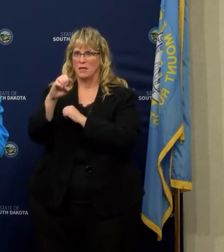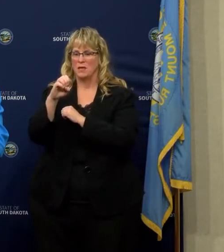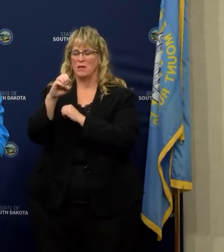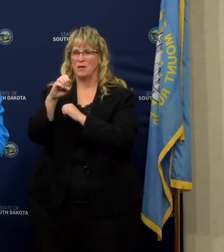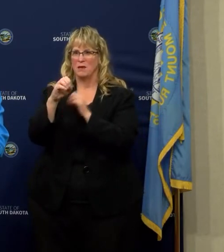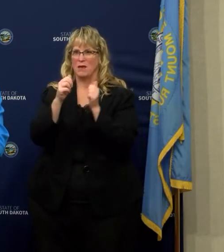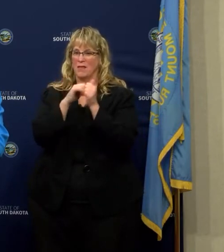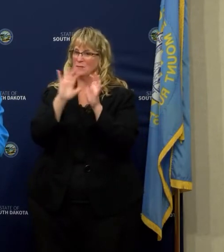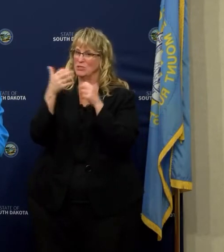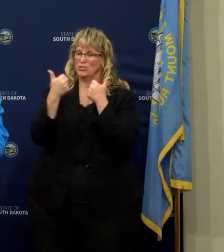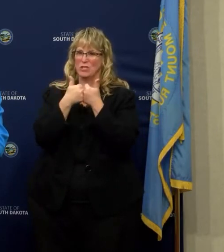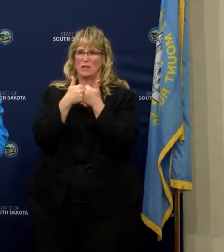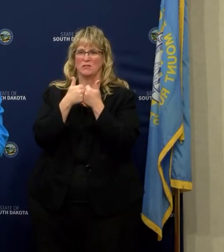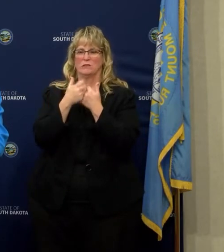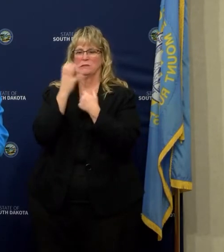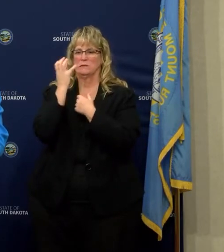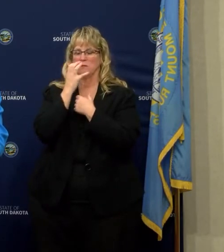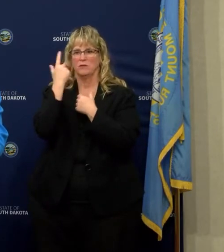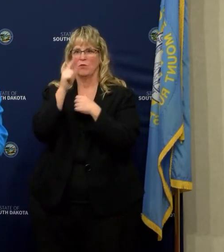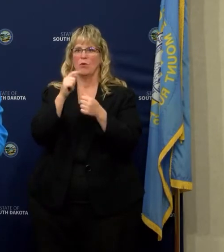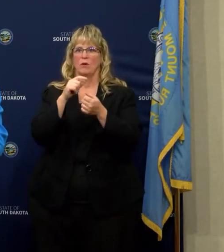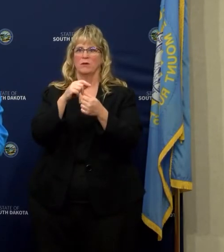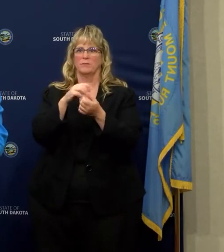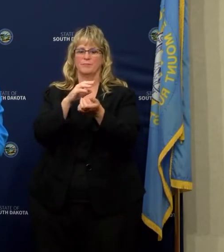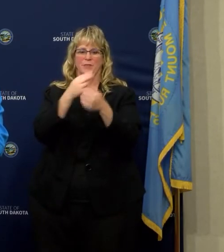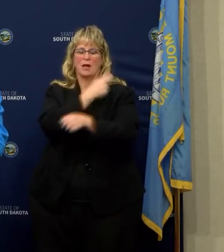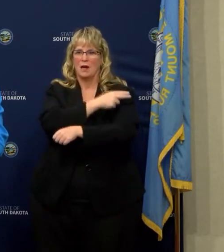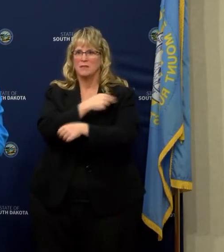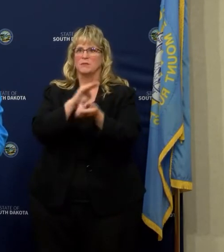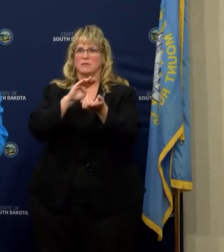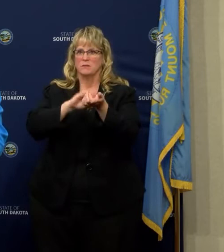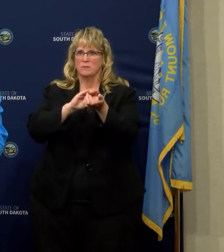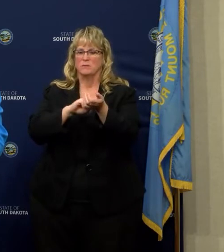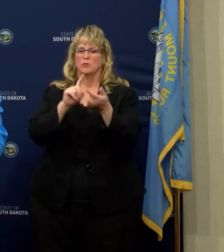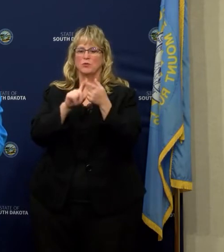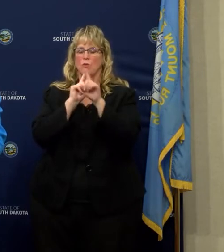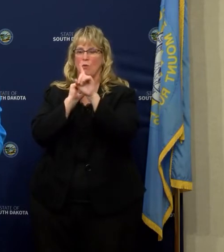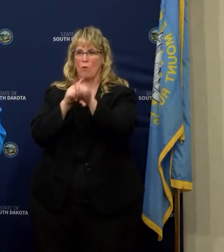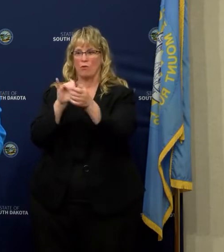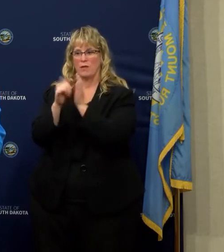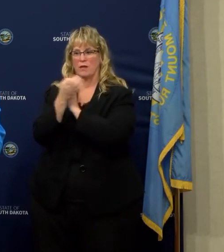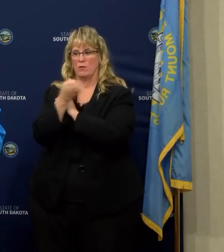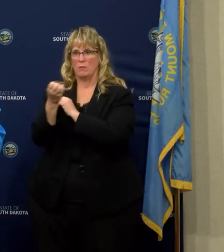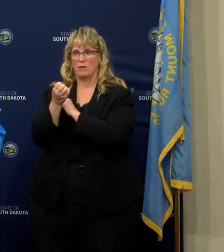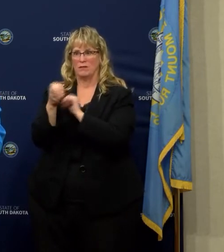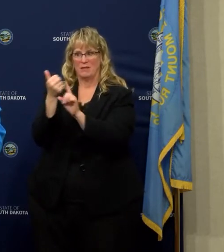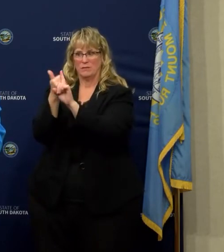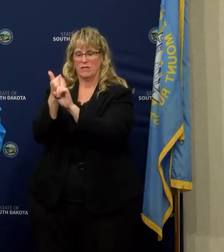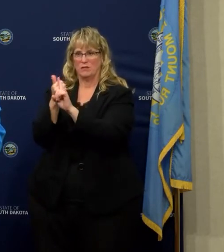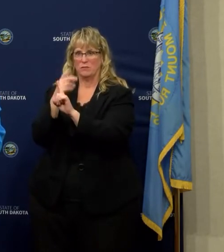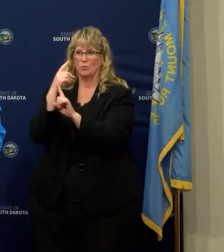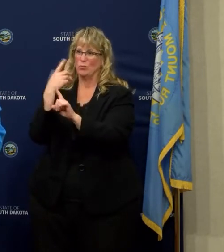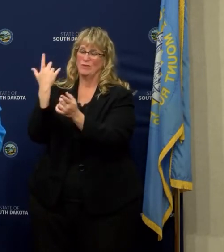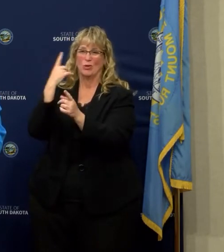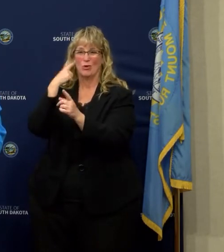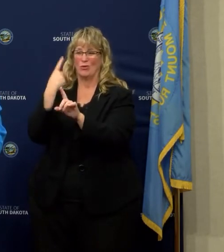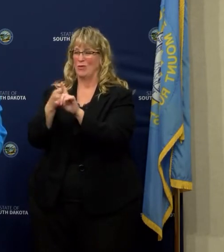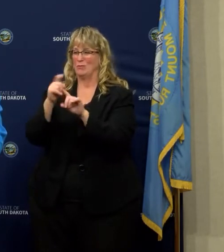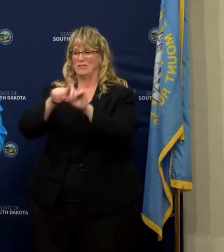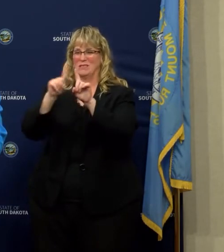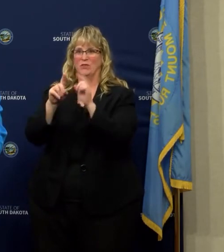been challenging for our healthcare providers to be able to order that equipment on their own. We've heard that from